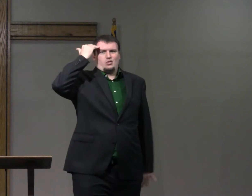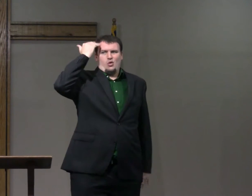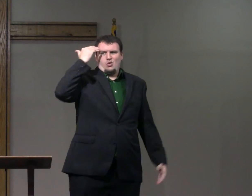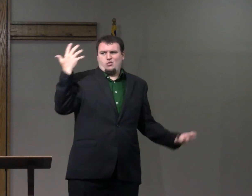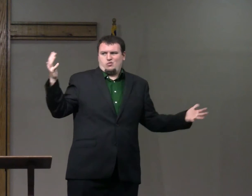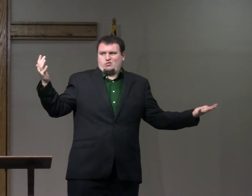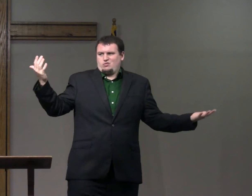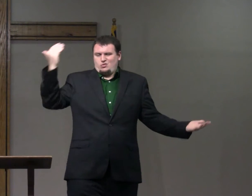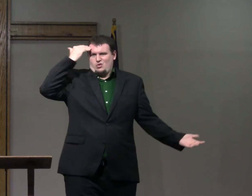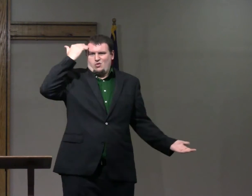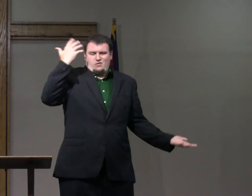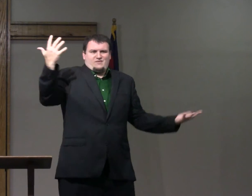salvation. We already know this.